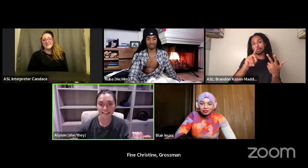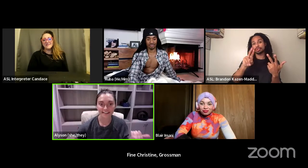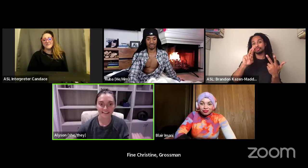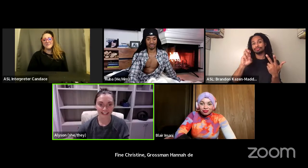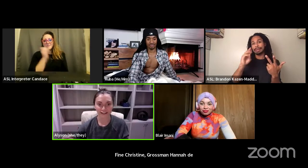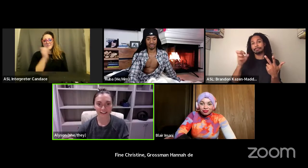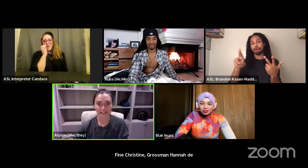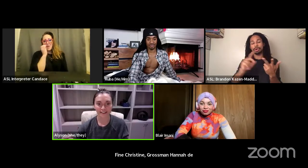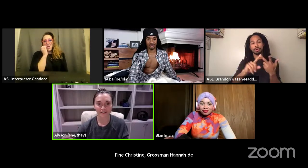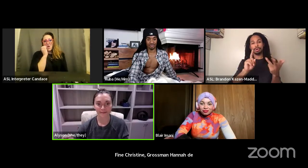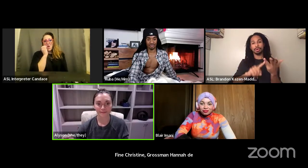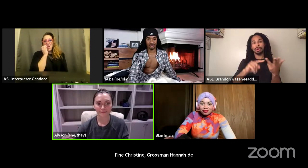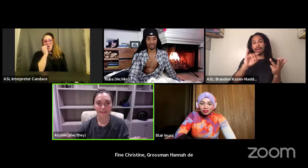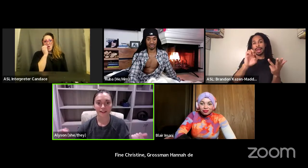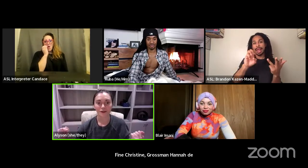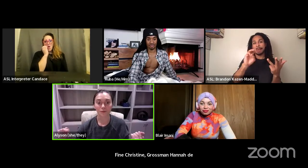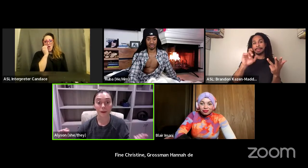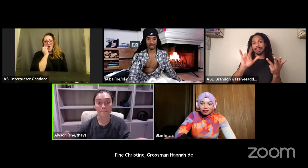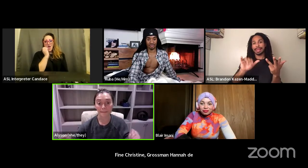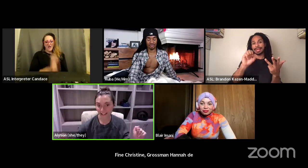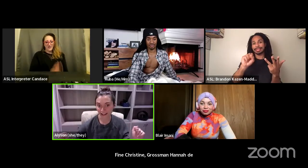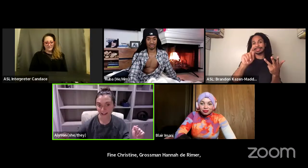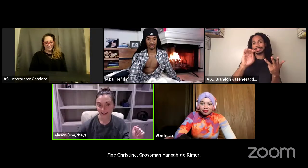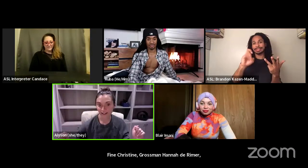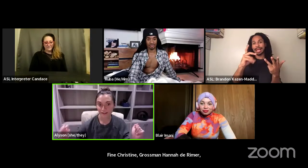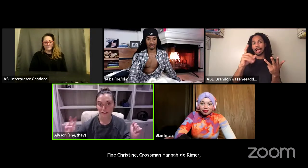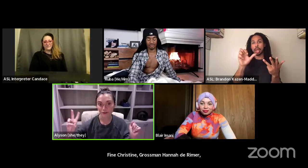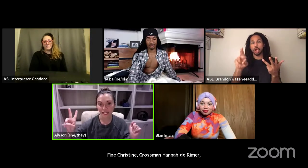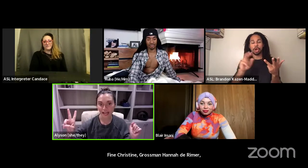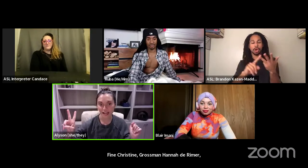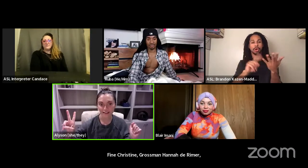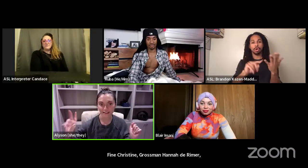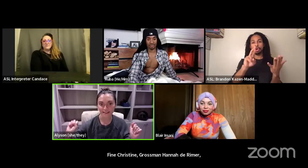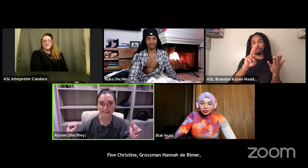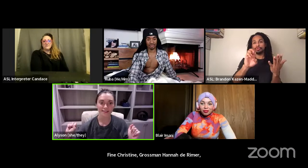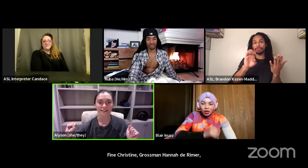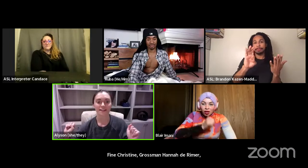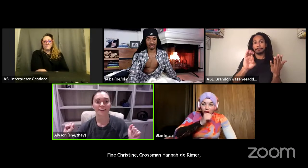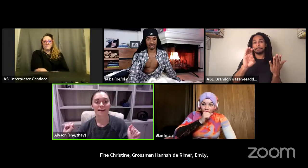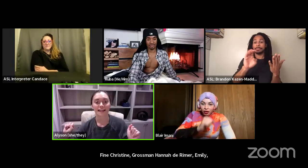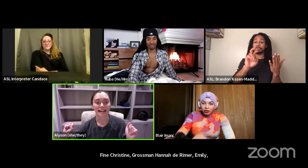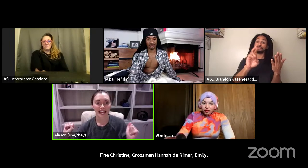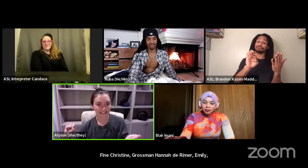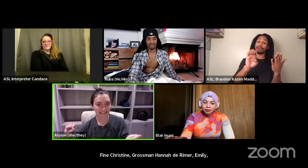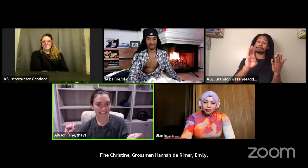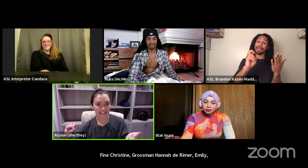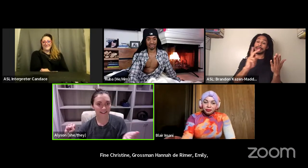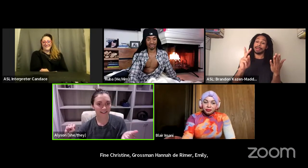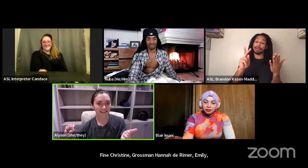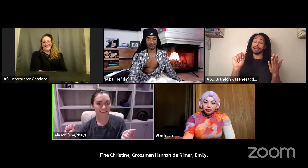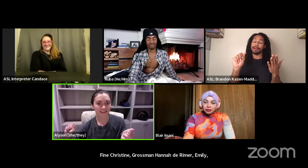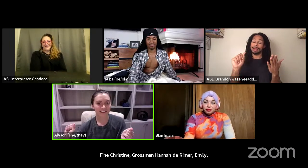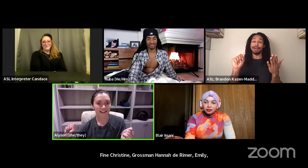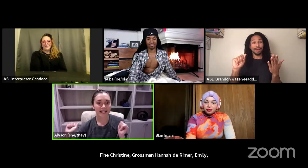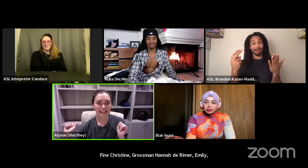Emily Steckler, Rebecca with 2 K's, Etsy,